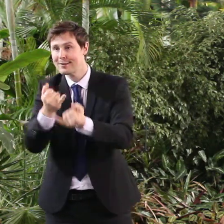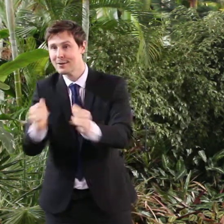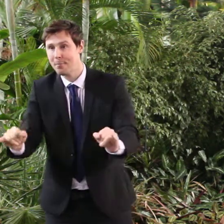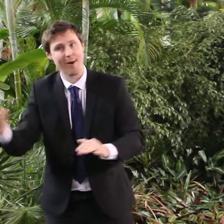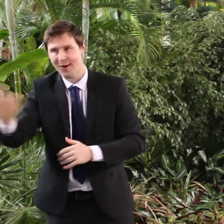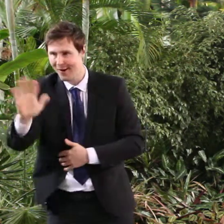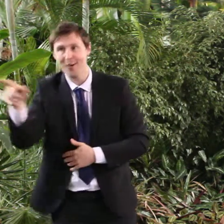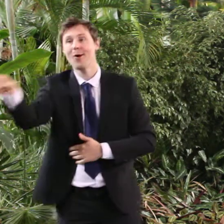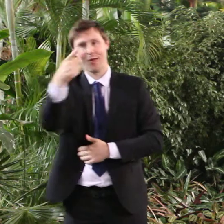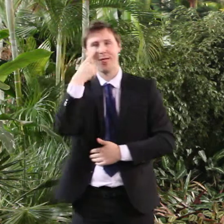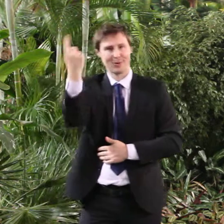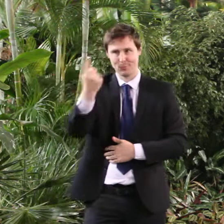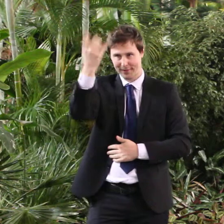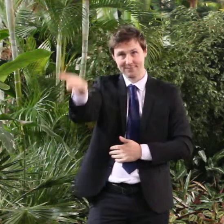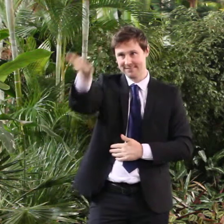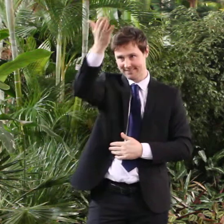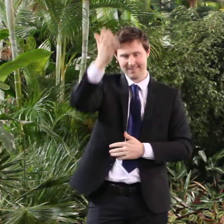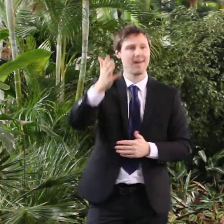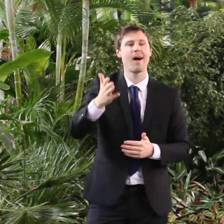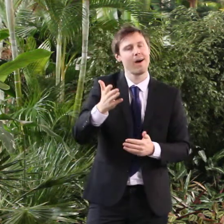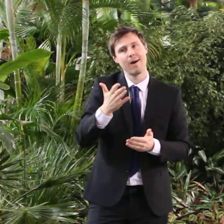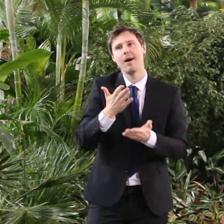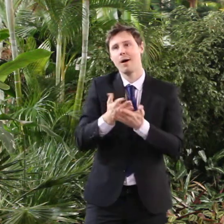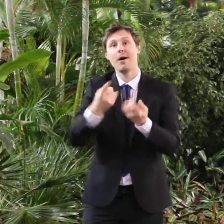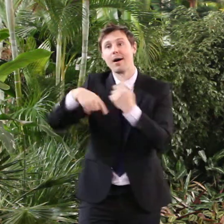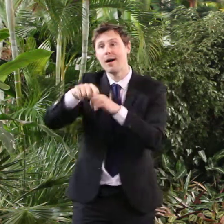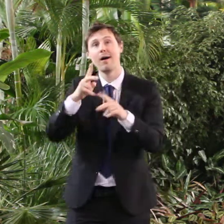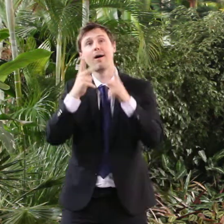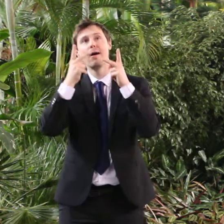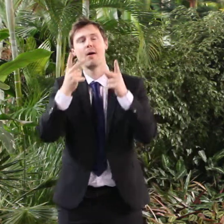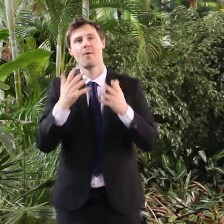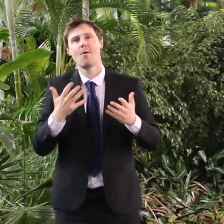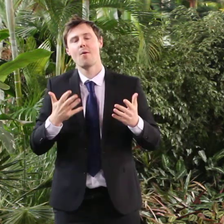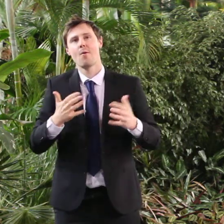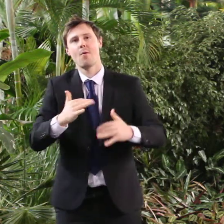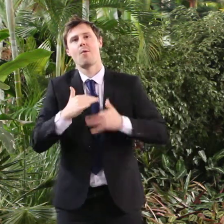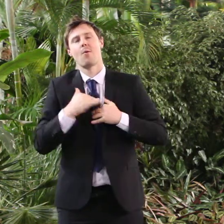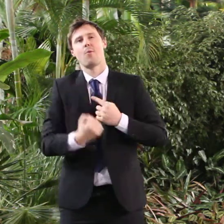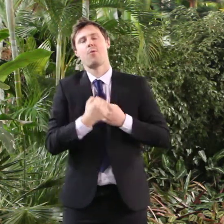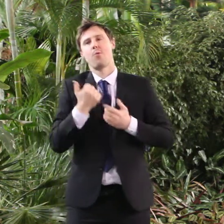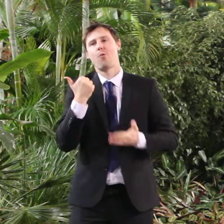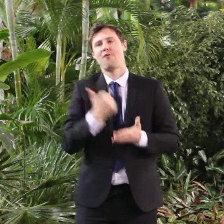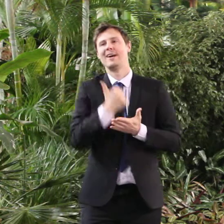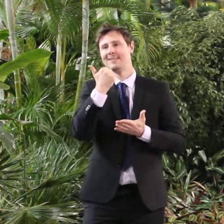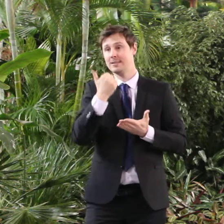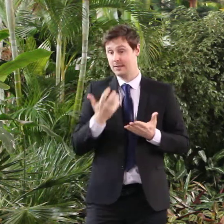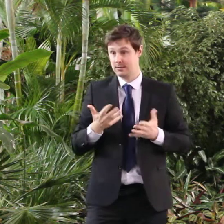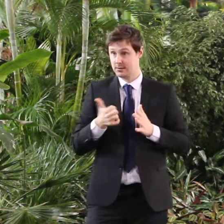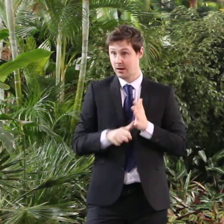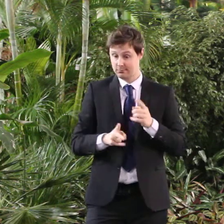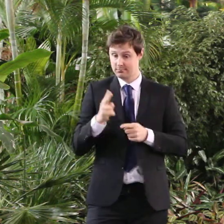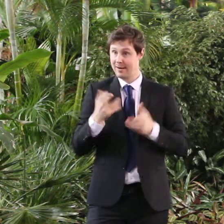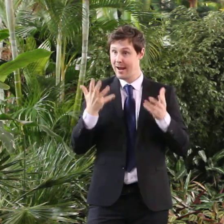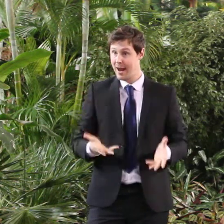you everything that's up there, but it's an absolutely fantastic exhibition. will run from now until August